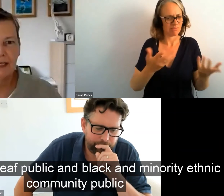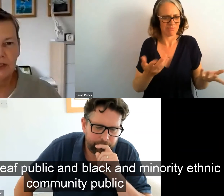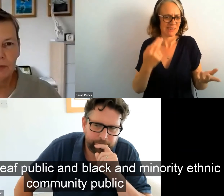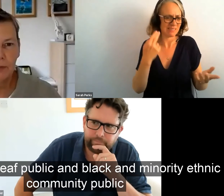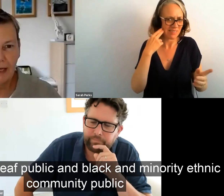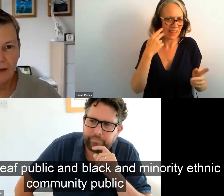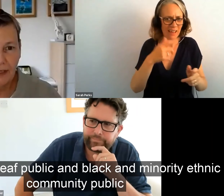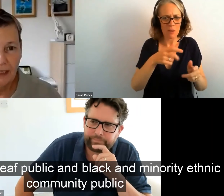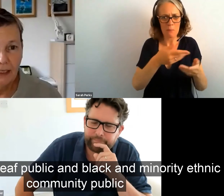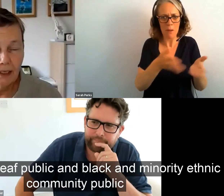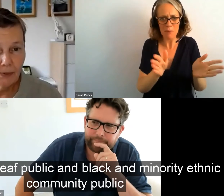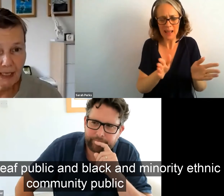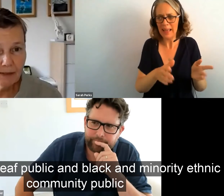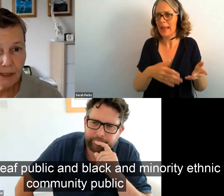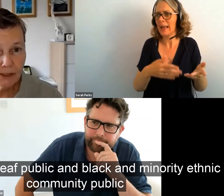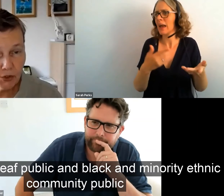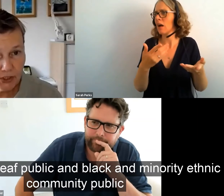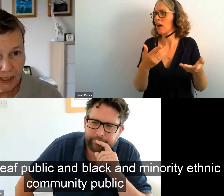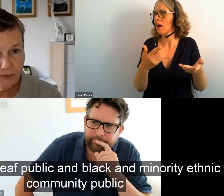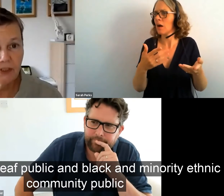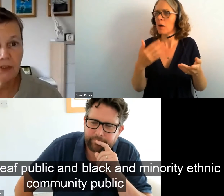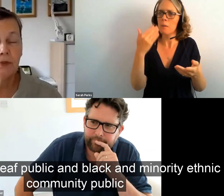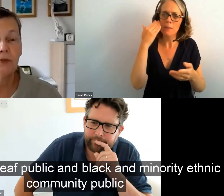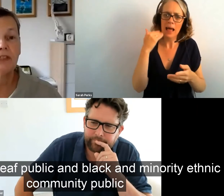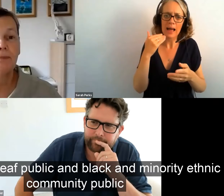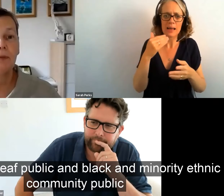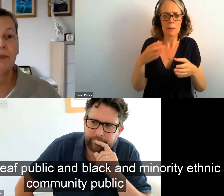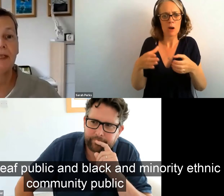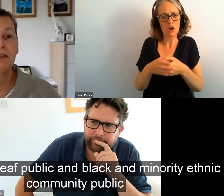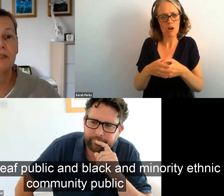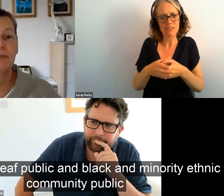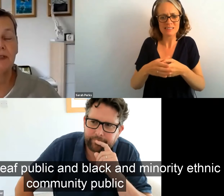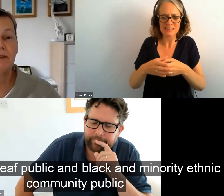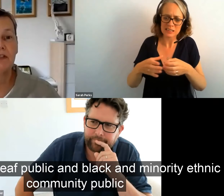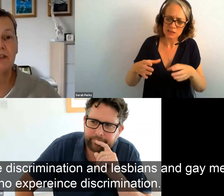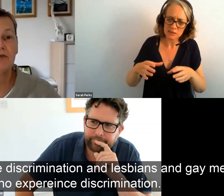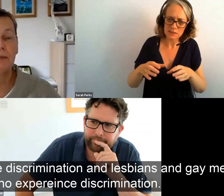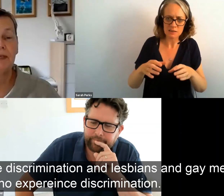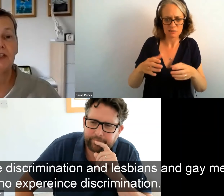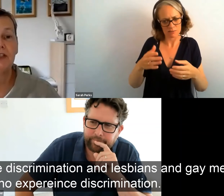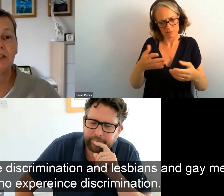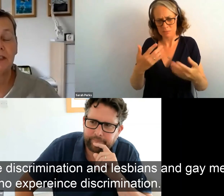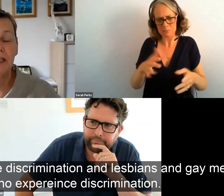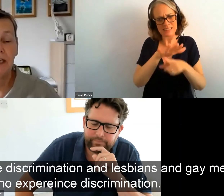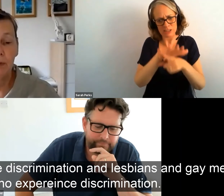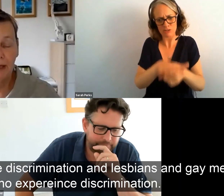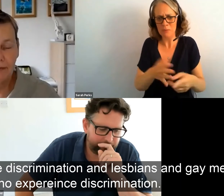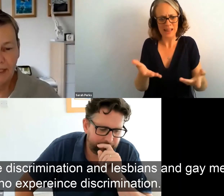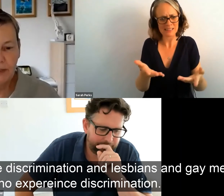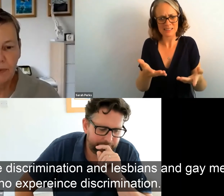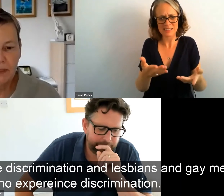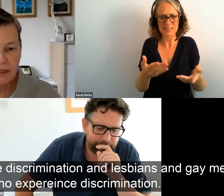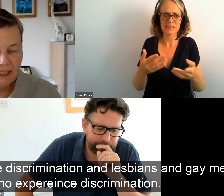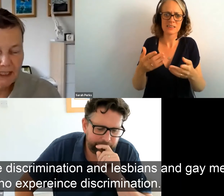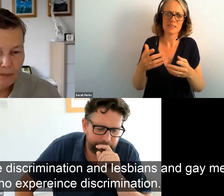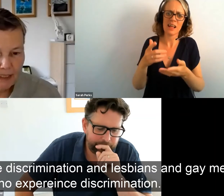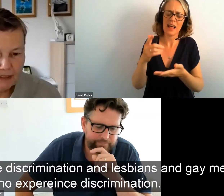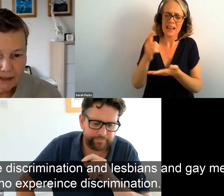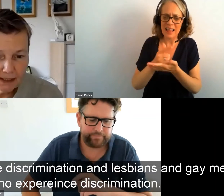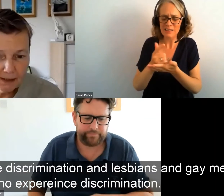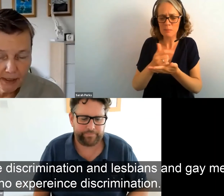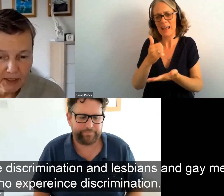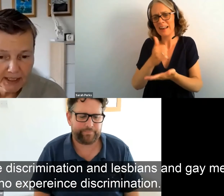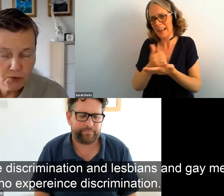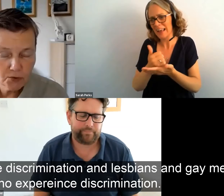experience discrimination. We have Black and minority ethnic community public who experience discrimination. We have lesbians, gay